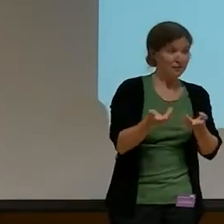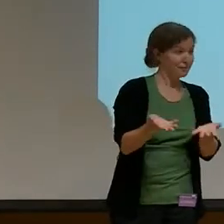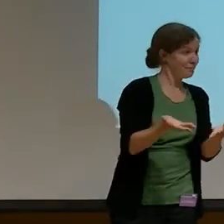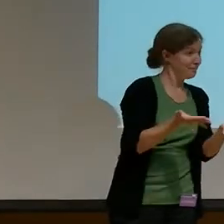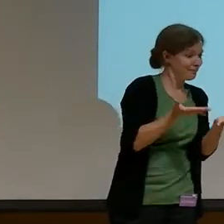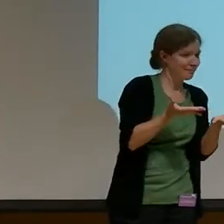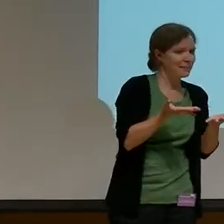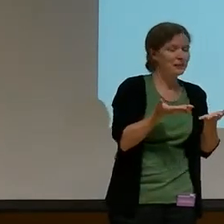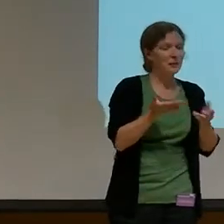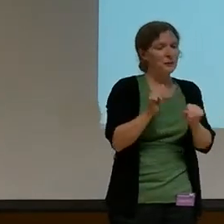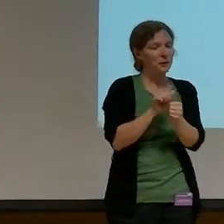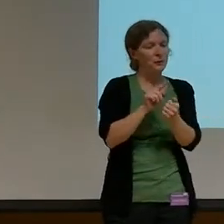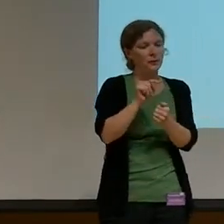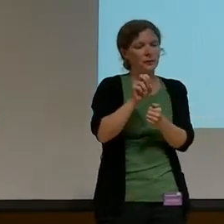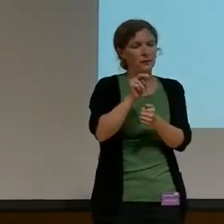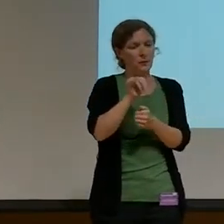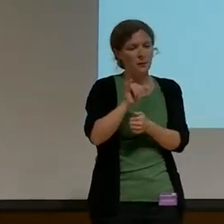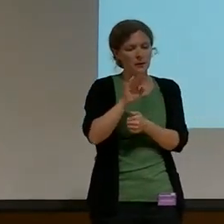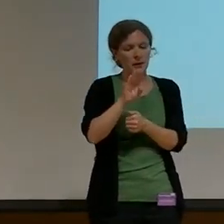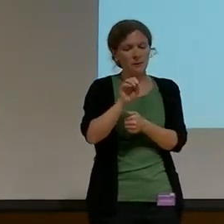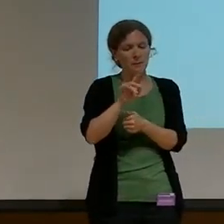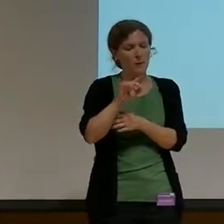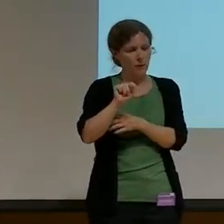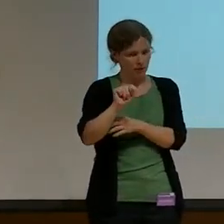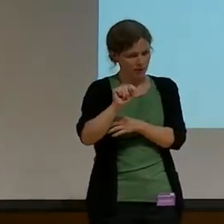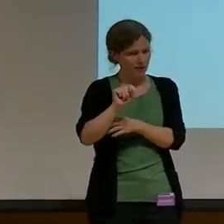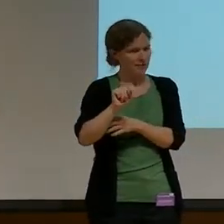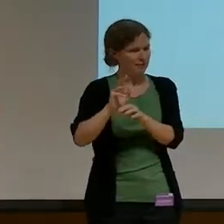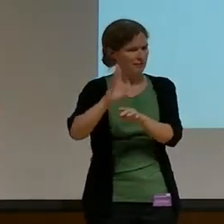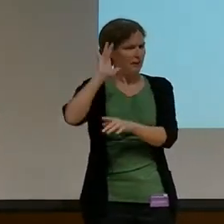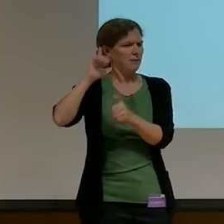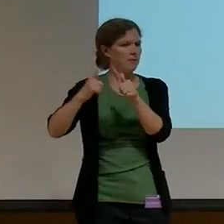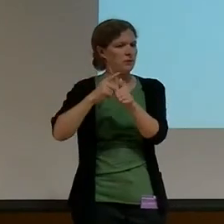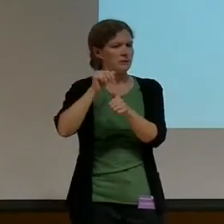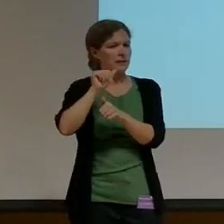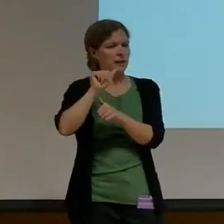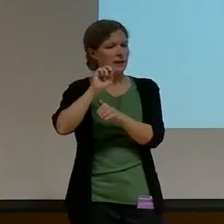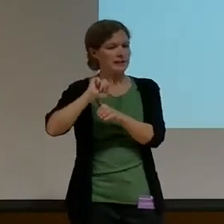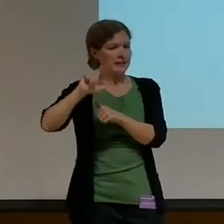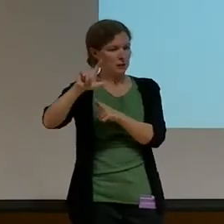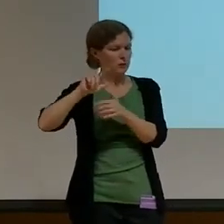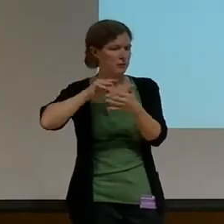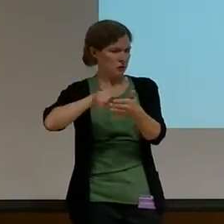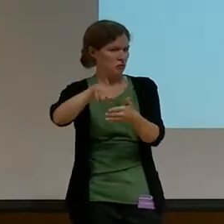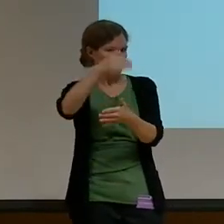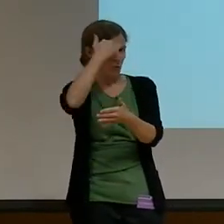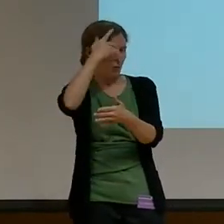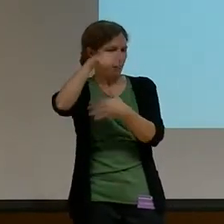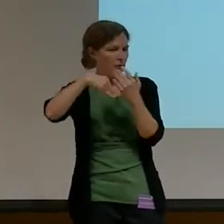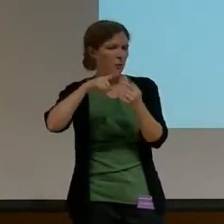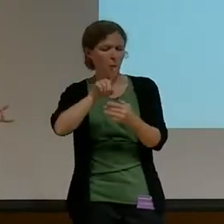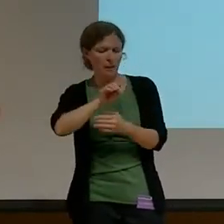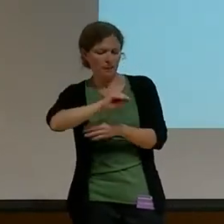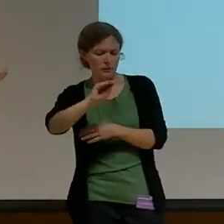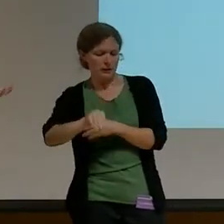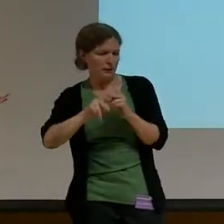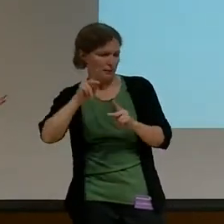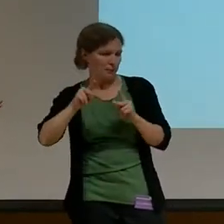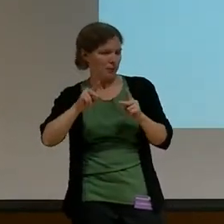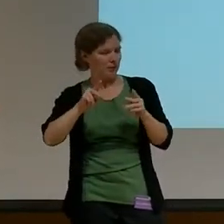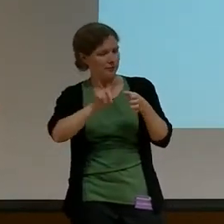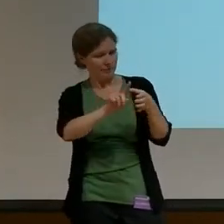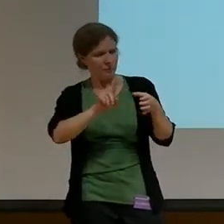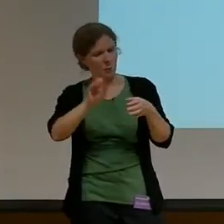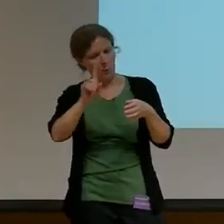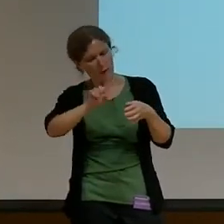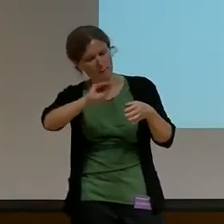are collaborating with Tony Bogart, who is the person who did that first asexual study that everyone generally knows about, the 1% of the population